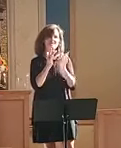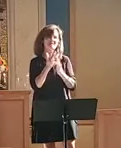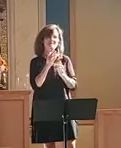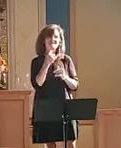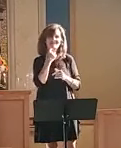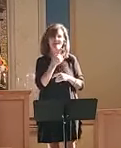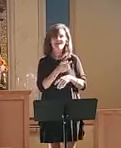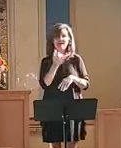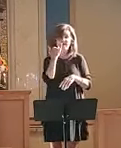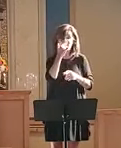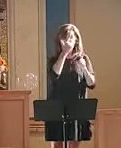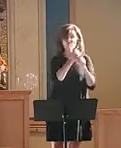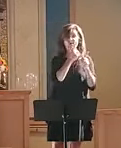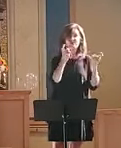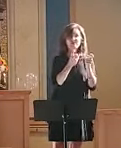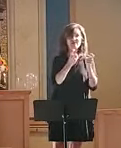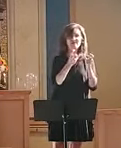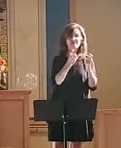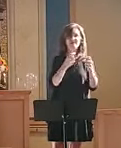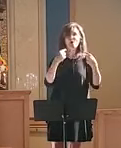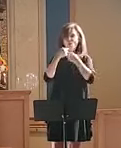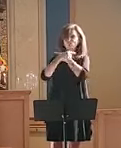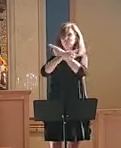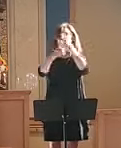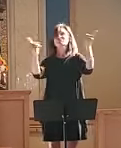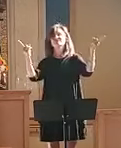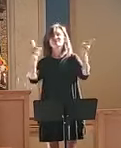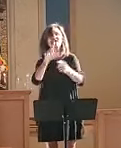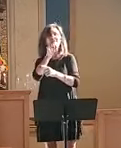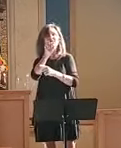say, if your brother sins against you, go to Twitter